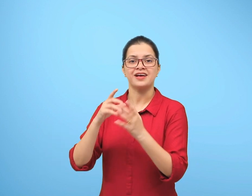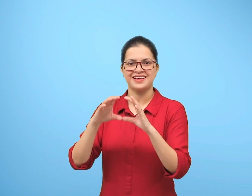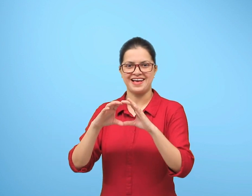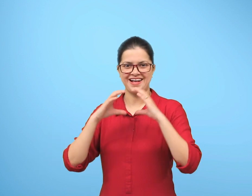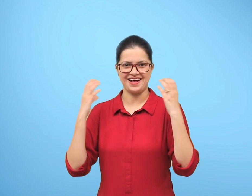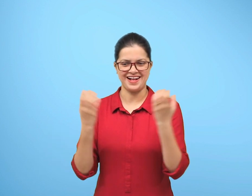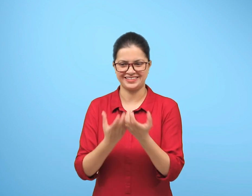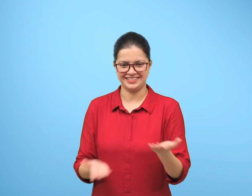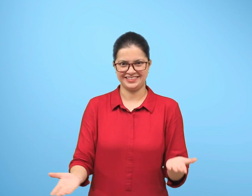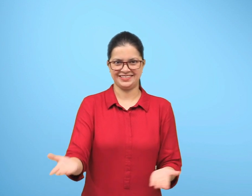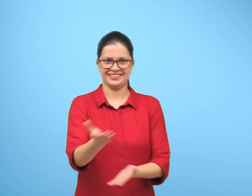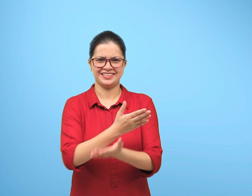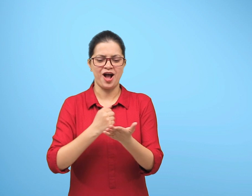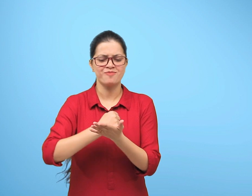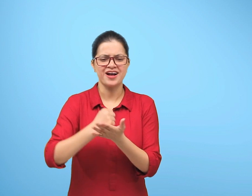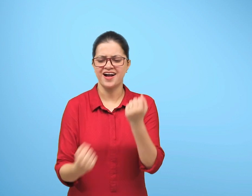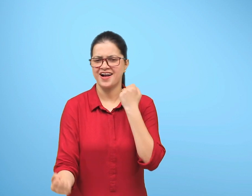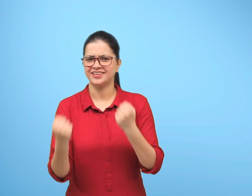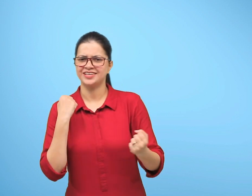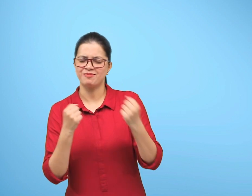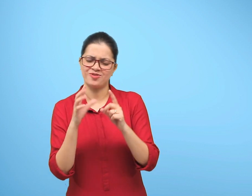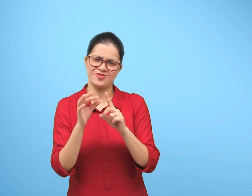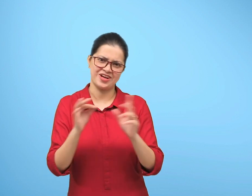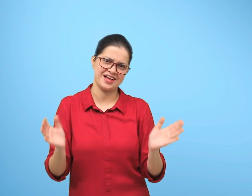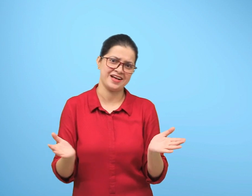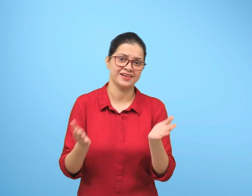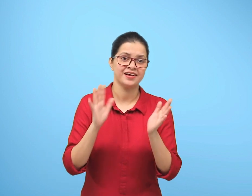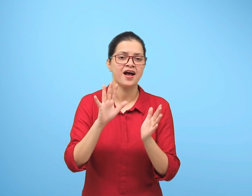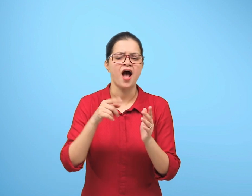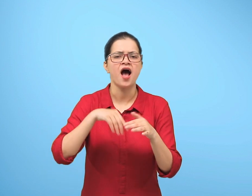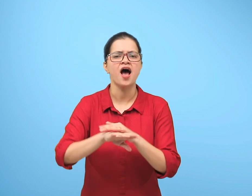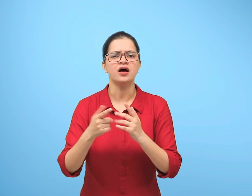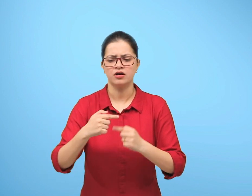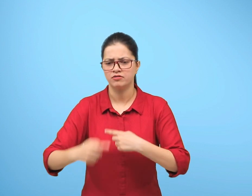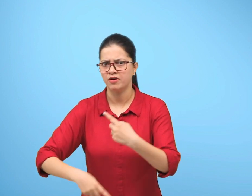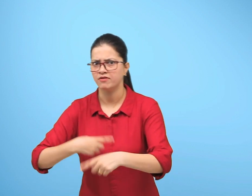In a whole class activity, try to find ways that one would manage everyday activities.